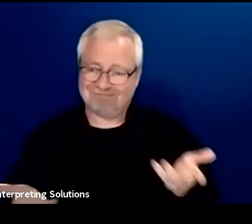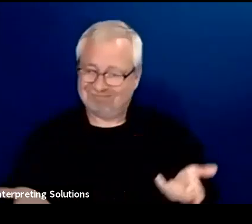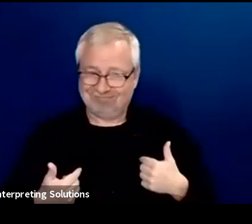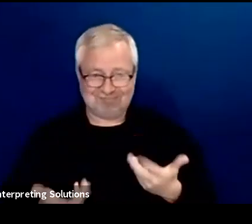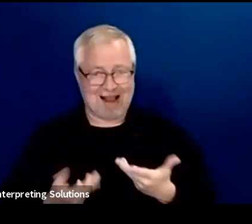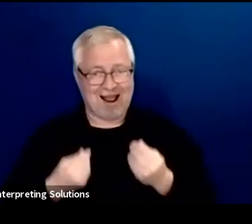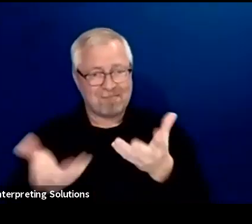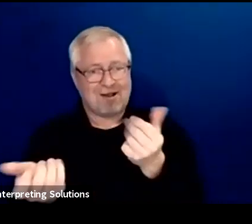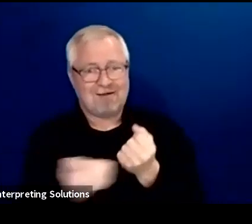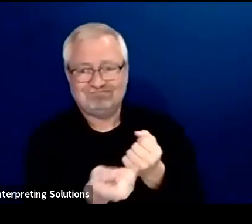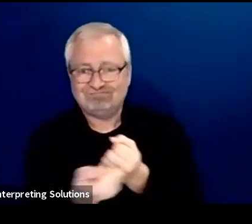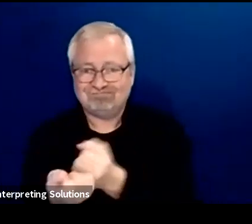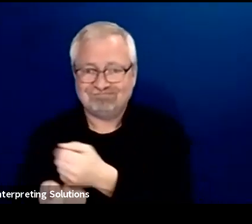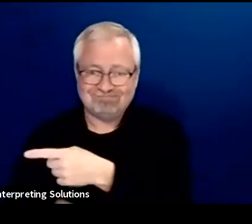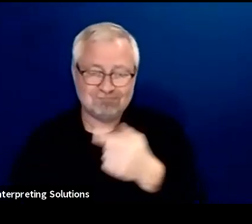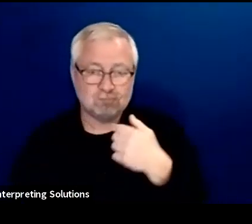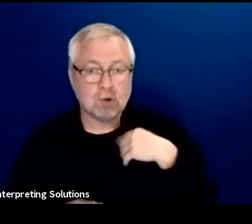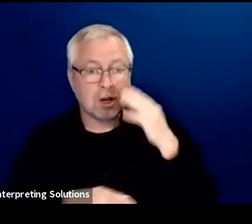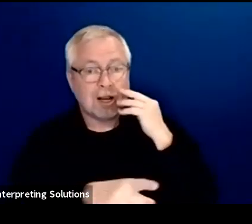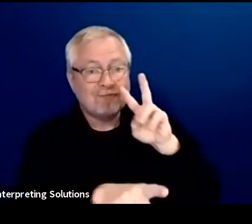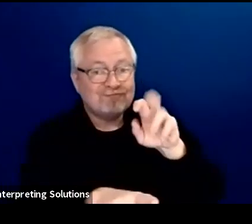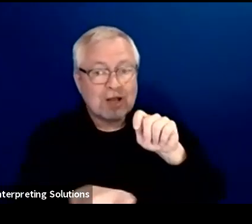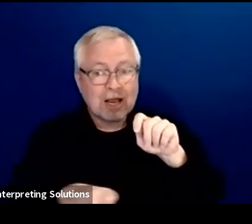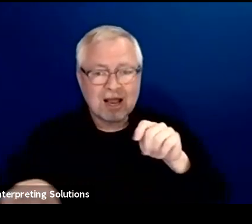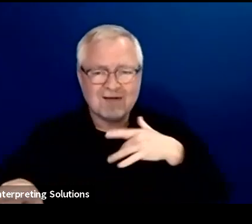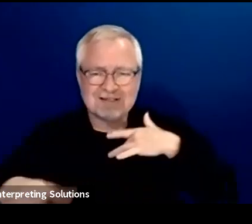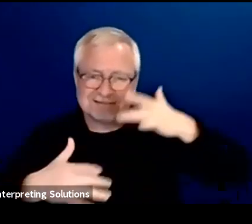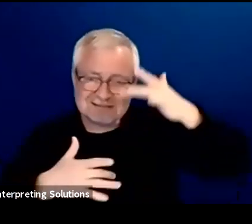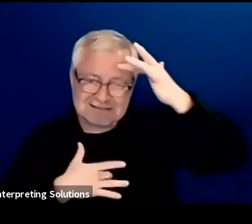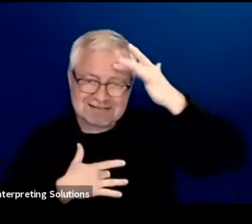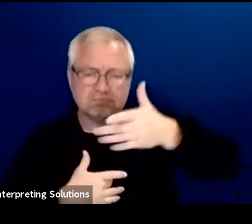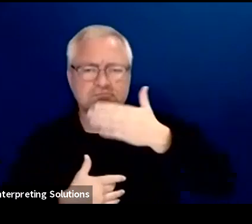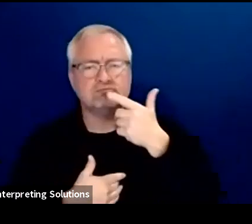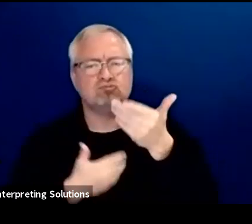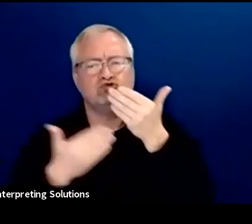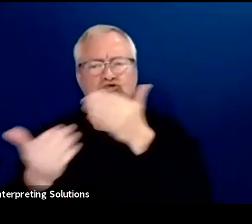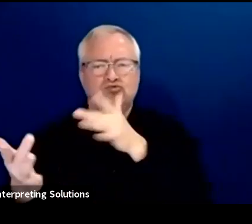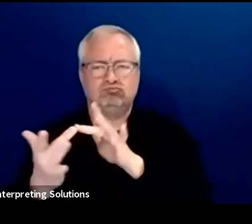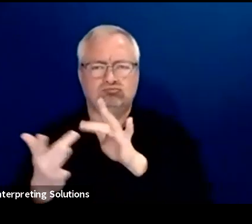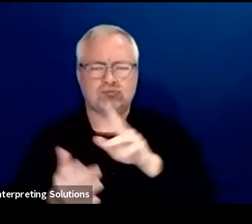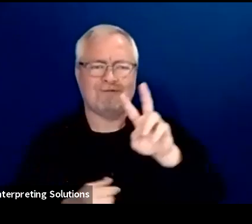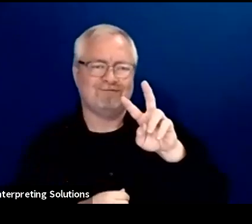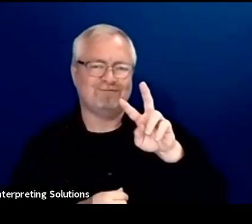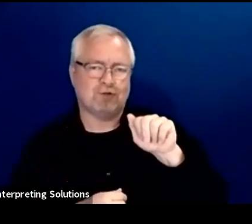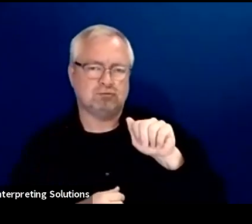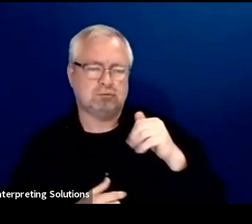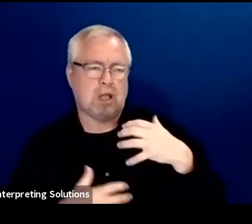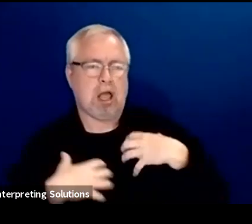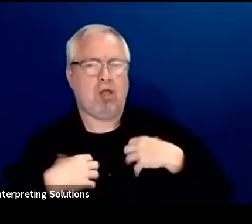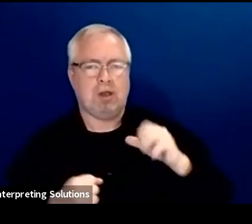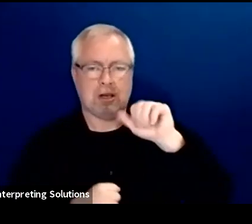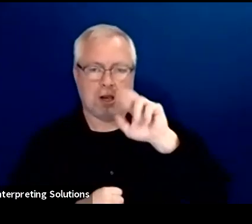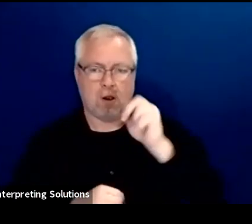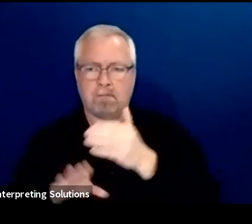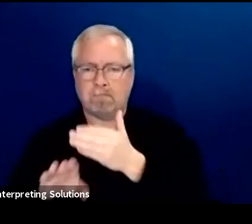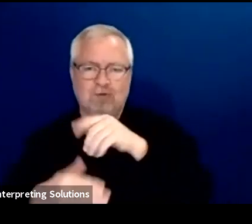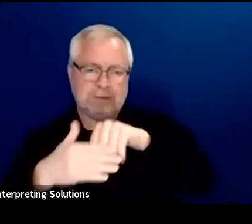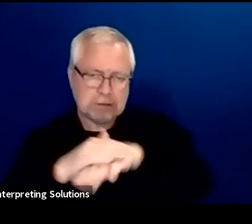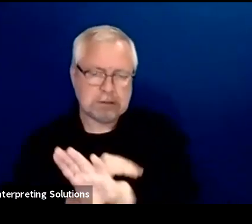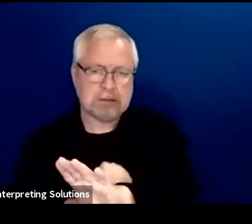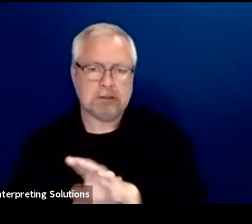that if you're feeling ill, please call your local VA healthcare system first before going in person. The phone numbers for the 4